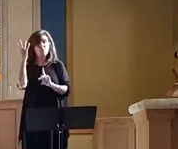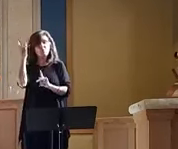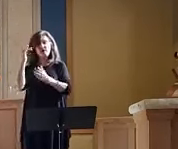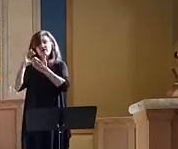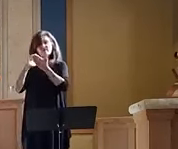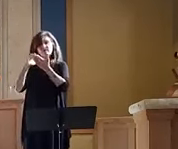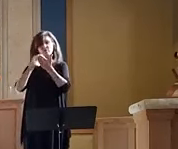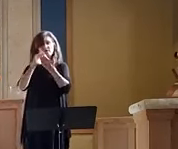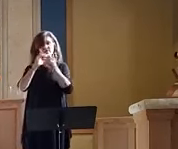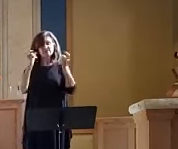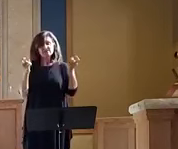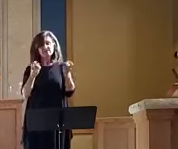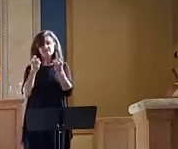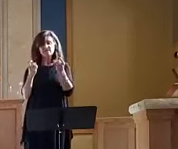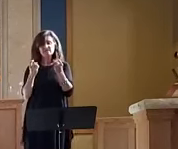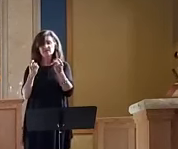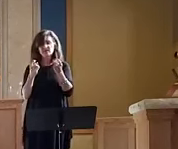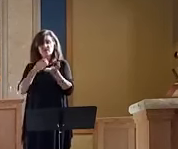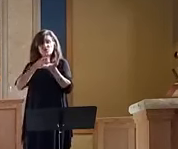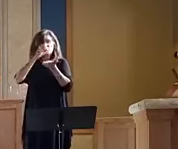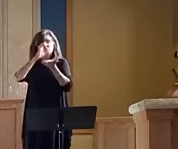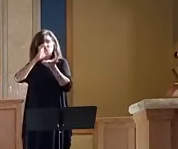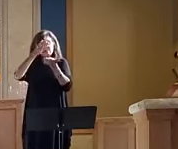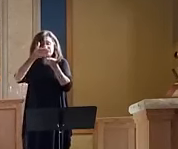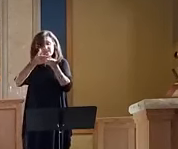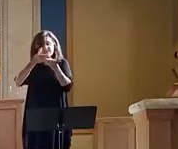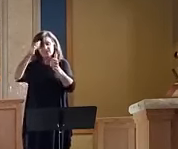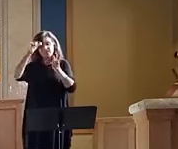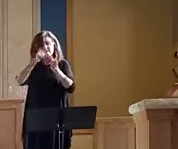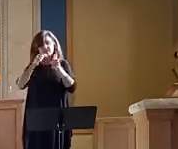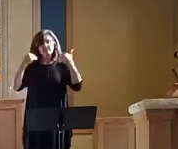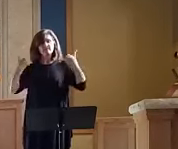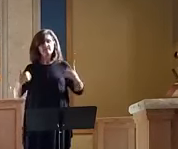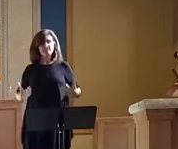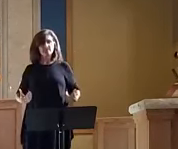sins. Do this in memory of me."